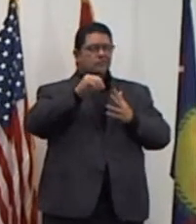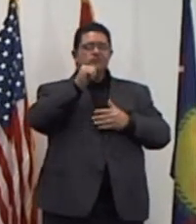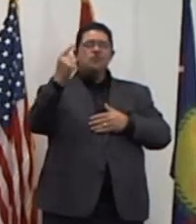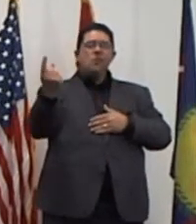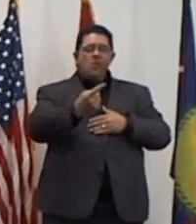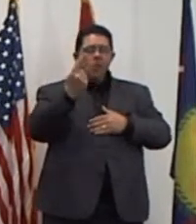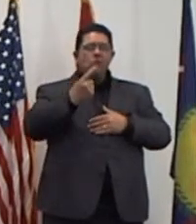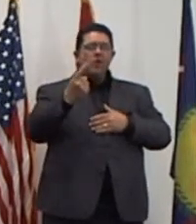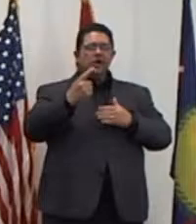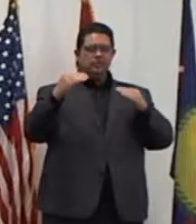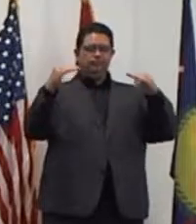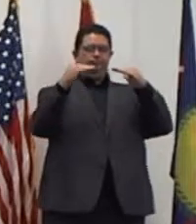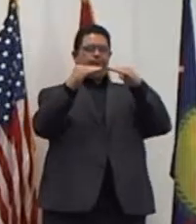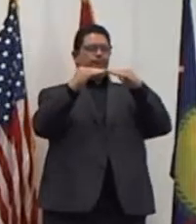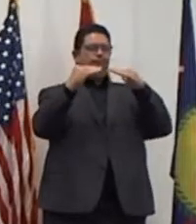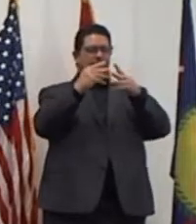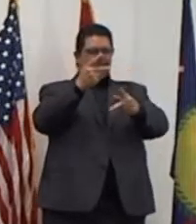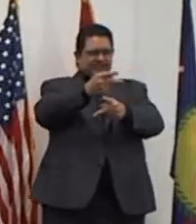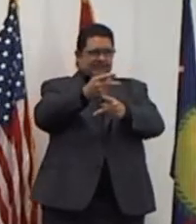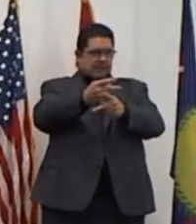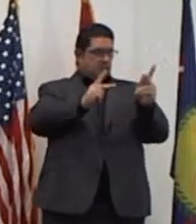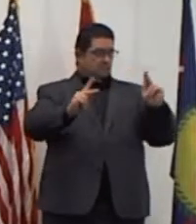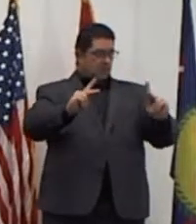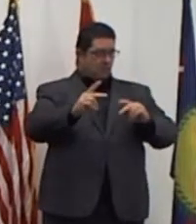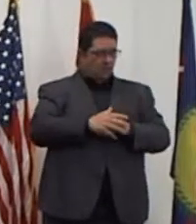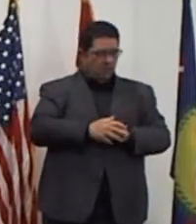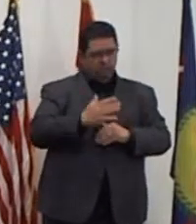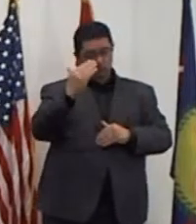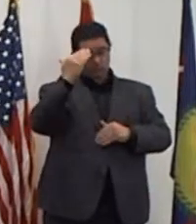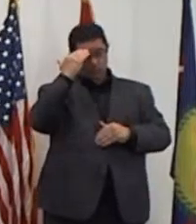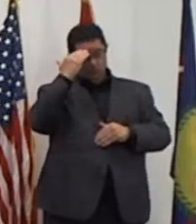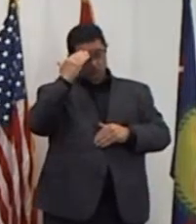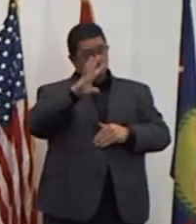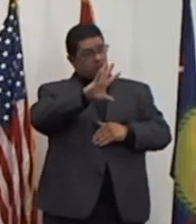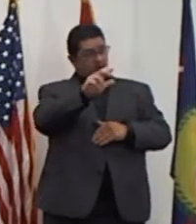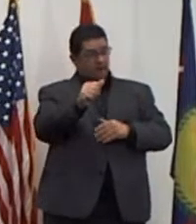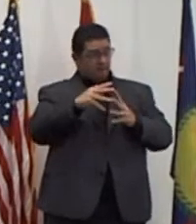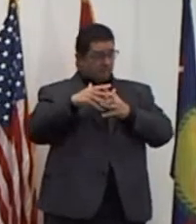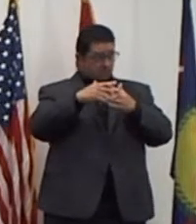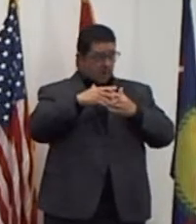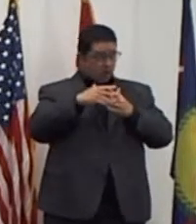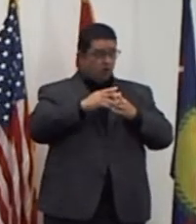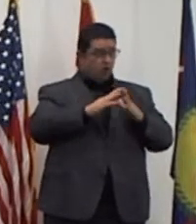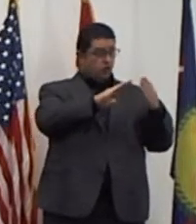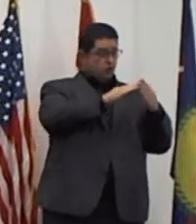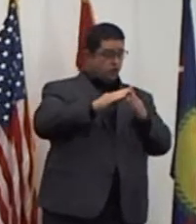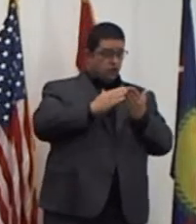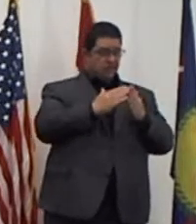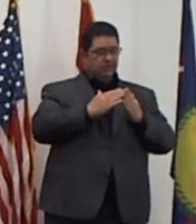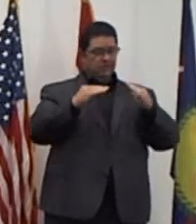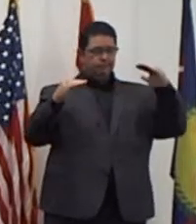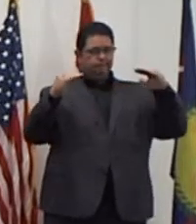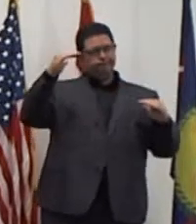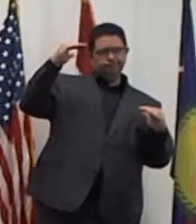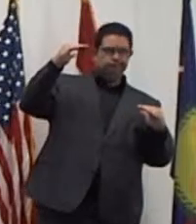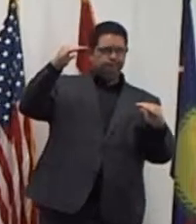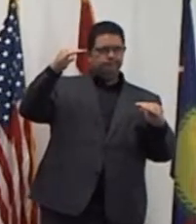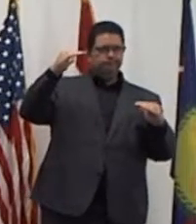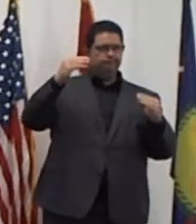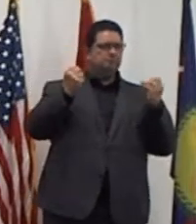everyone. We know that our African American community sometimes falls short on many of the measures